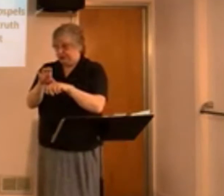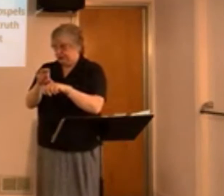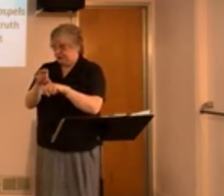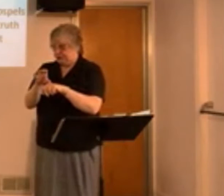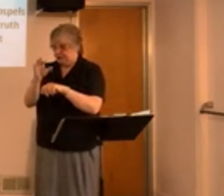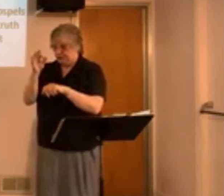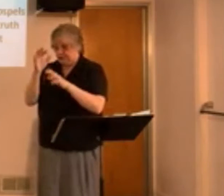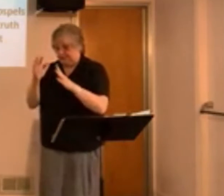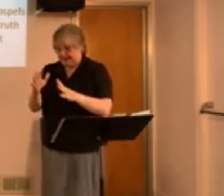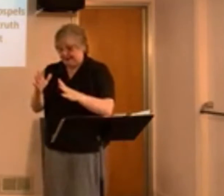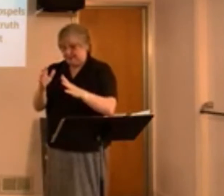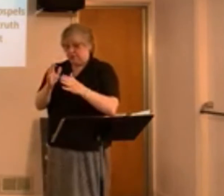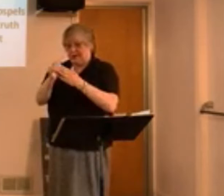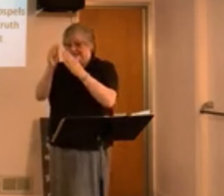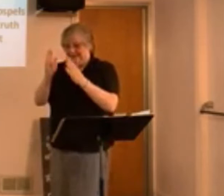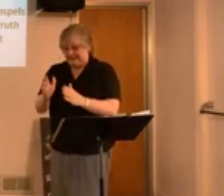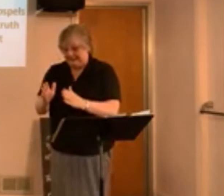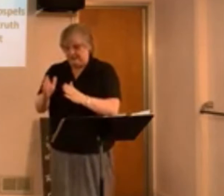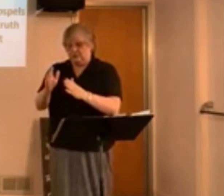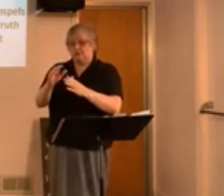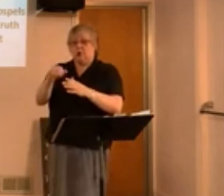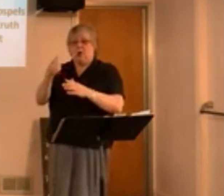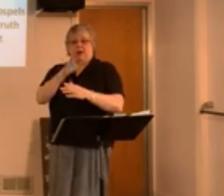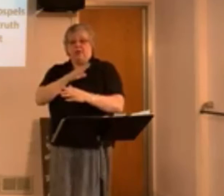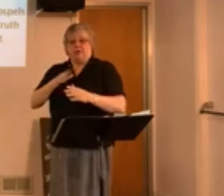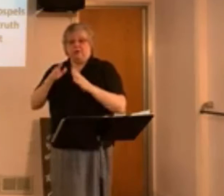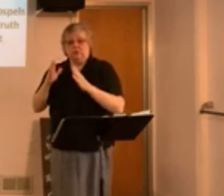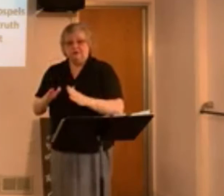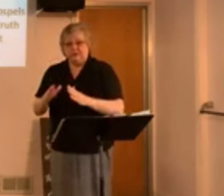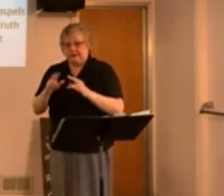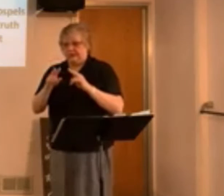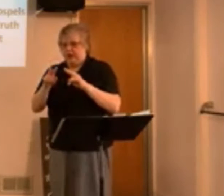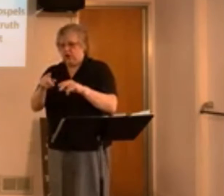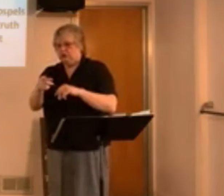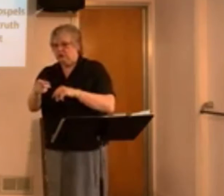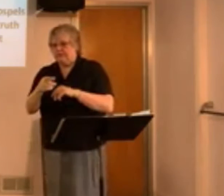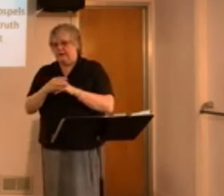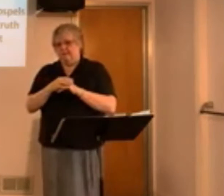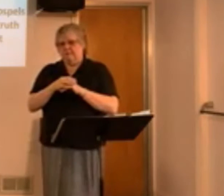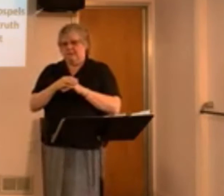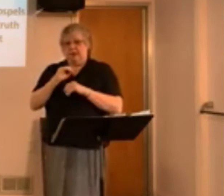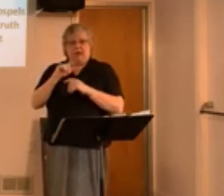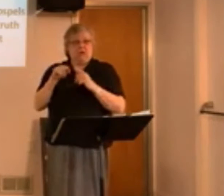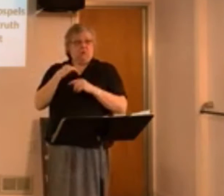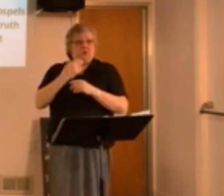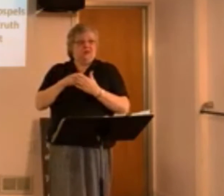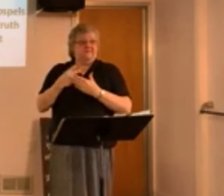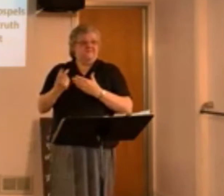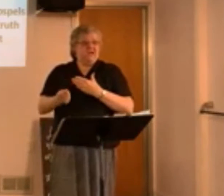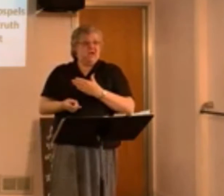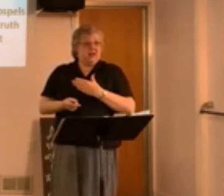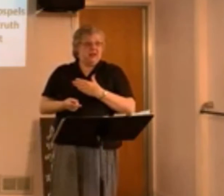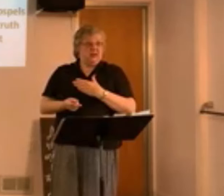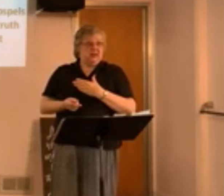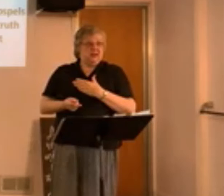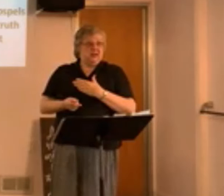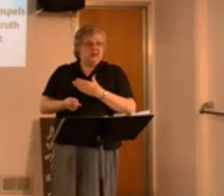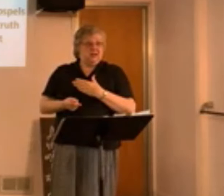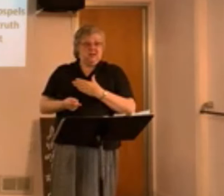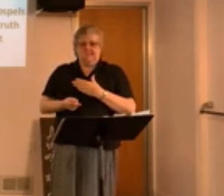to a pastor, even look to a Christian. And when you and I fail or mess up, we're